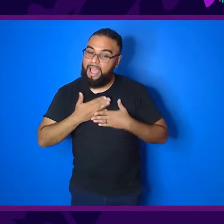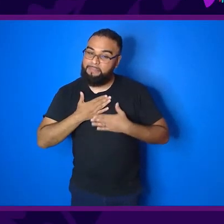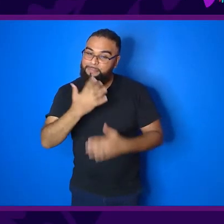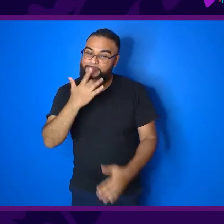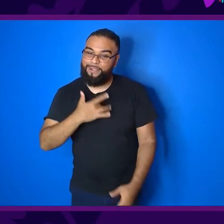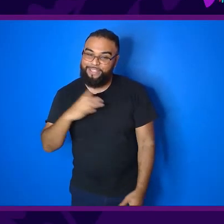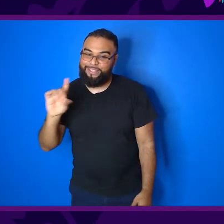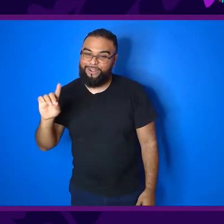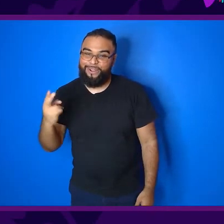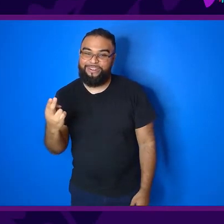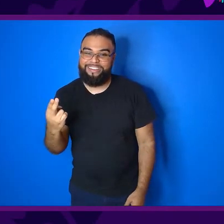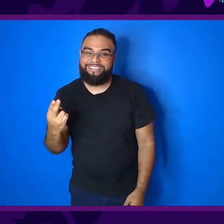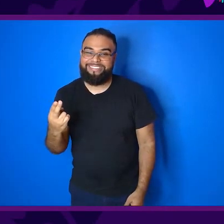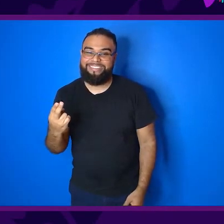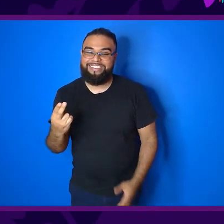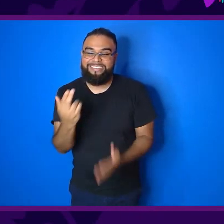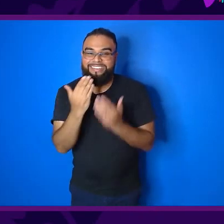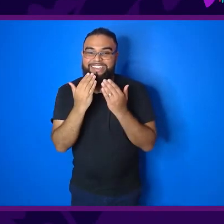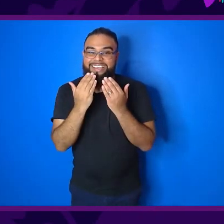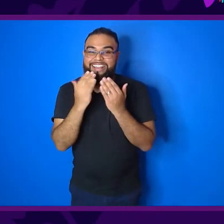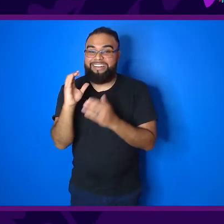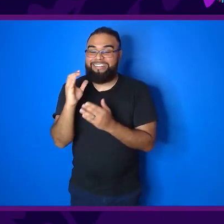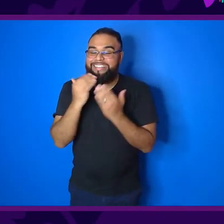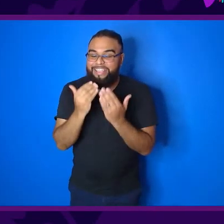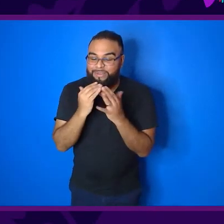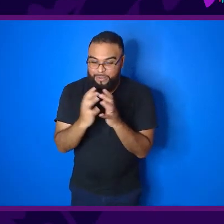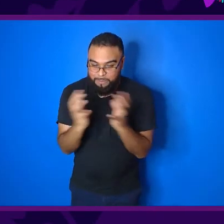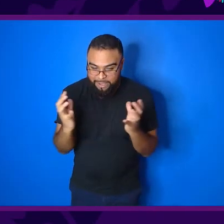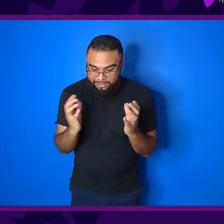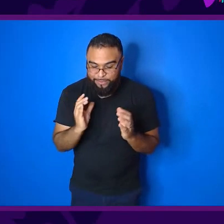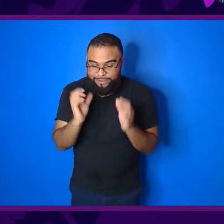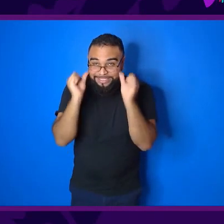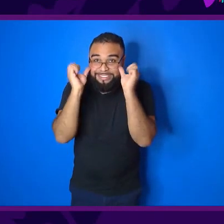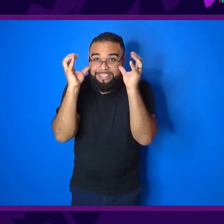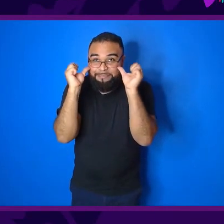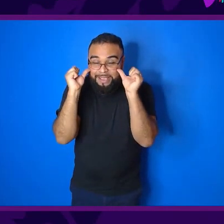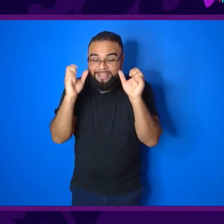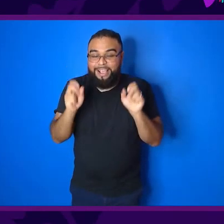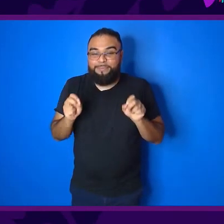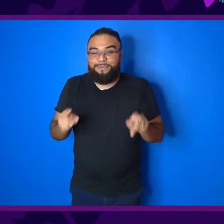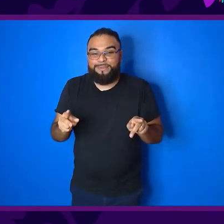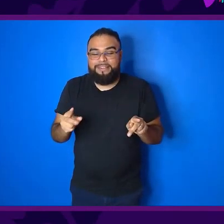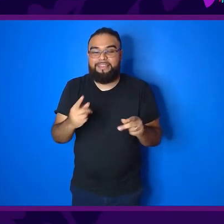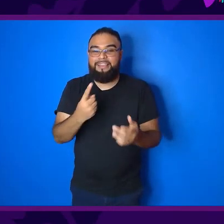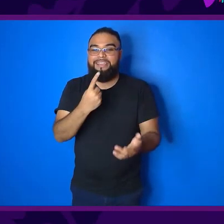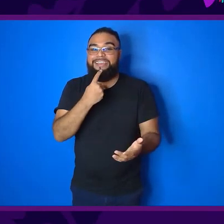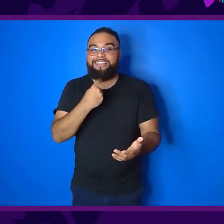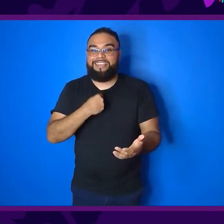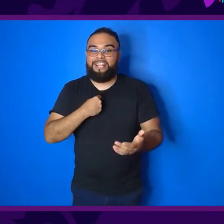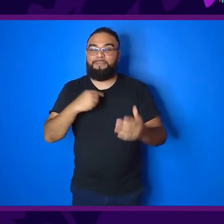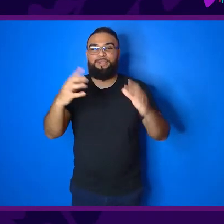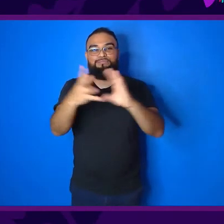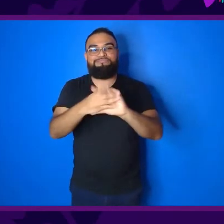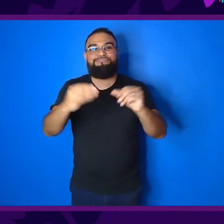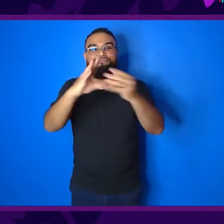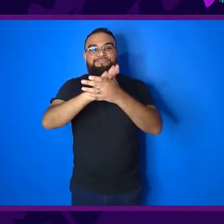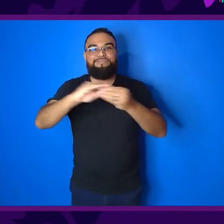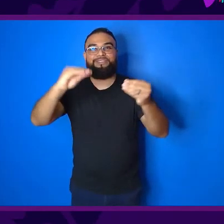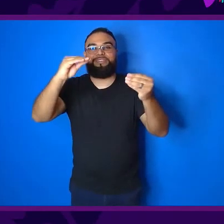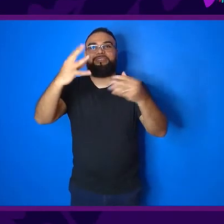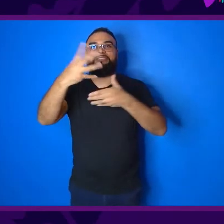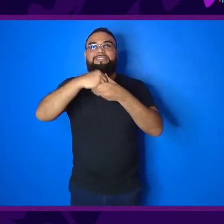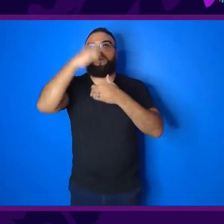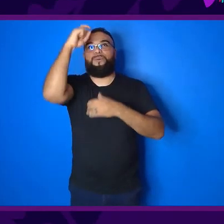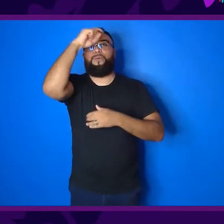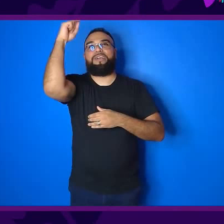you so much for this amazing opportunity and for telling me these words of wisdom that will change me